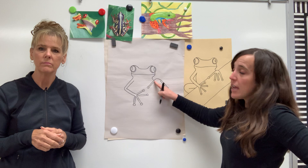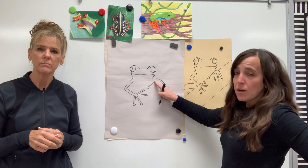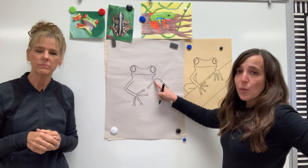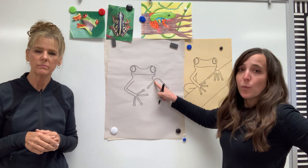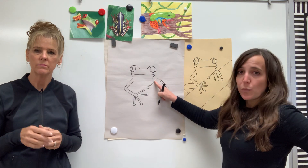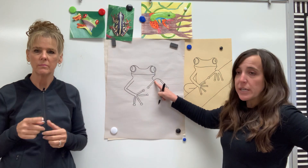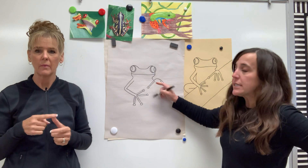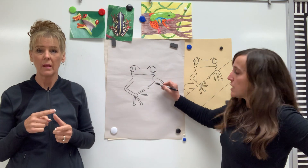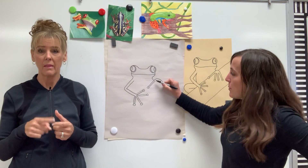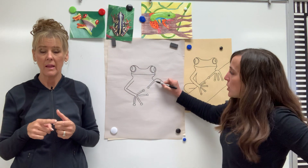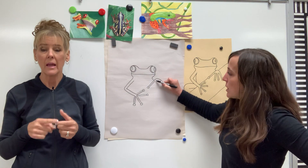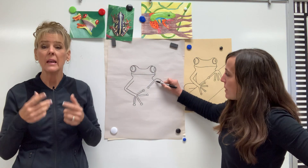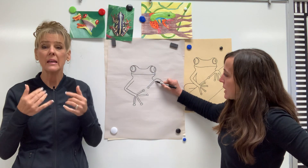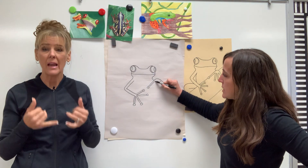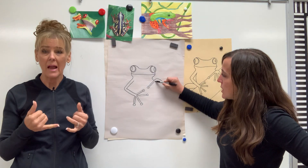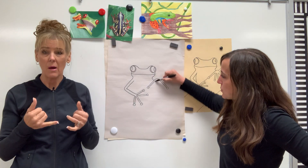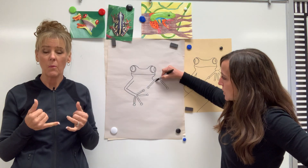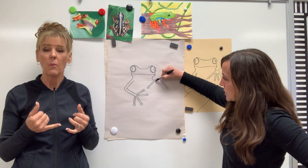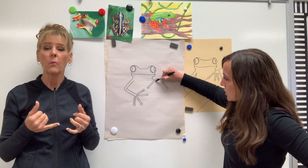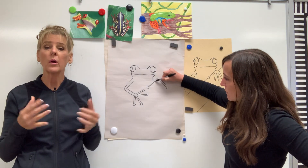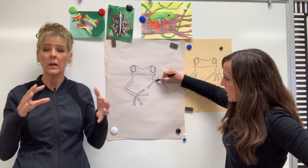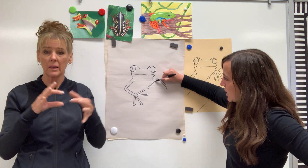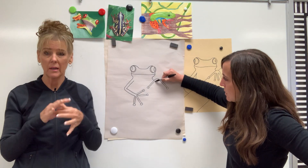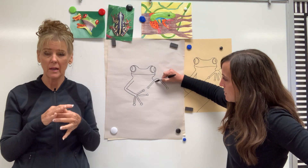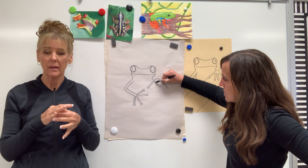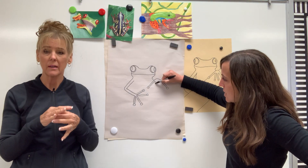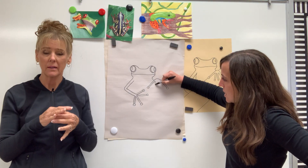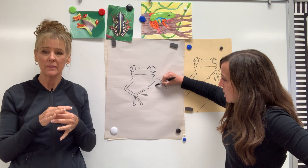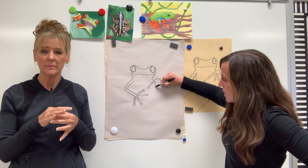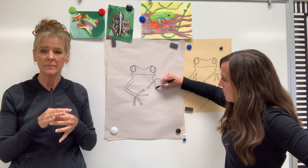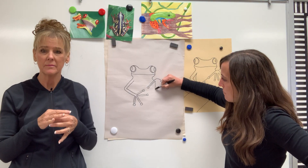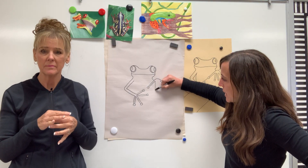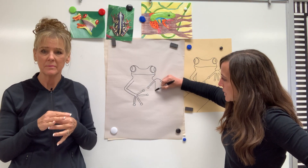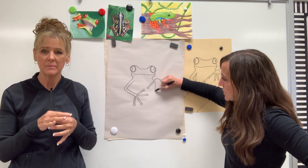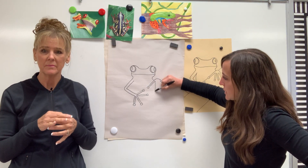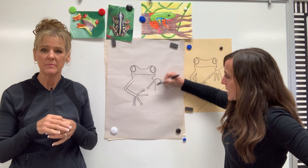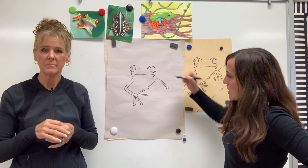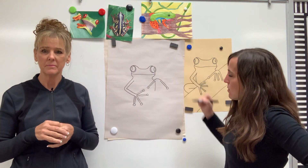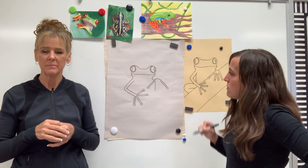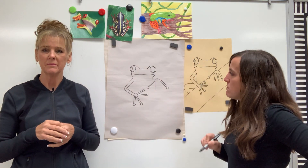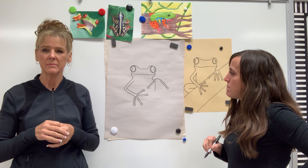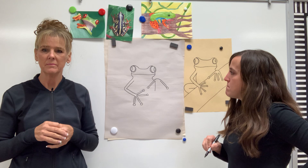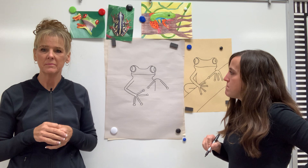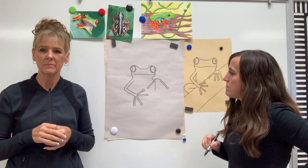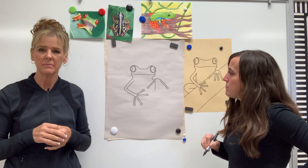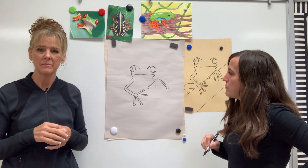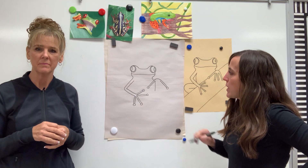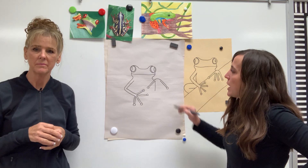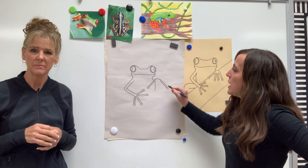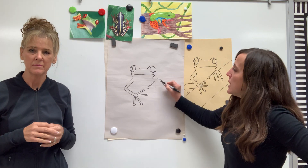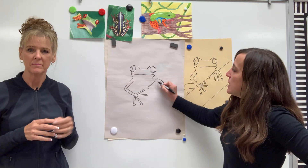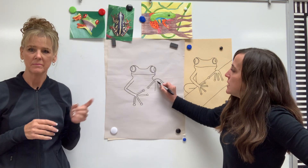And then this time we're gonna make it touch. We're gonna start right here, make it down.